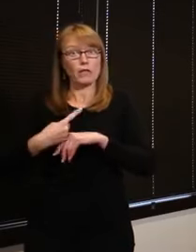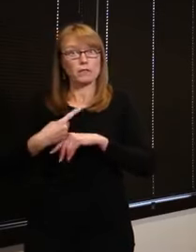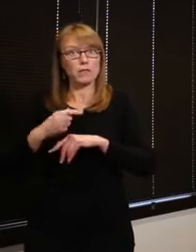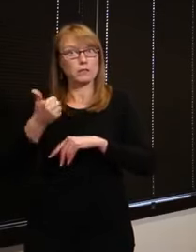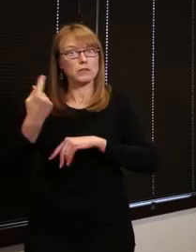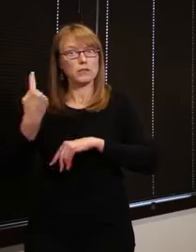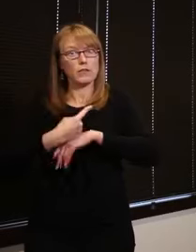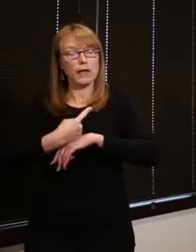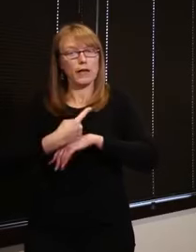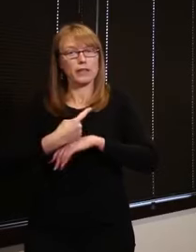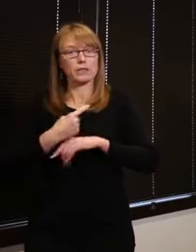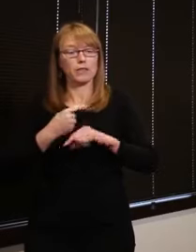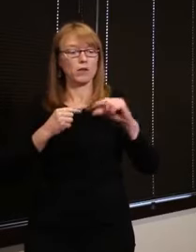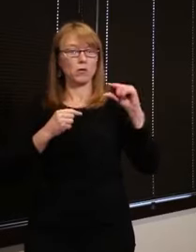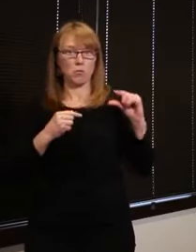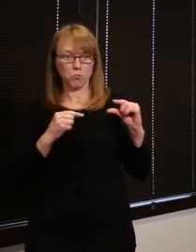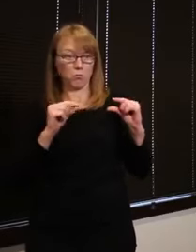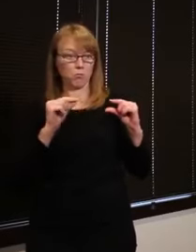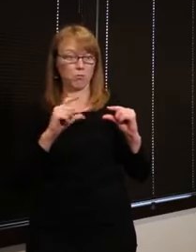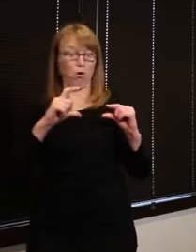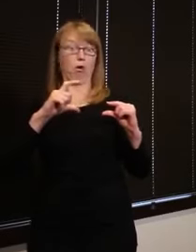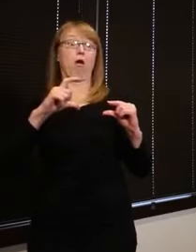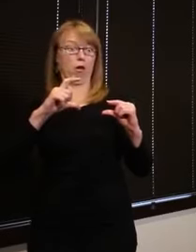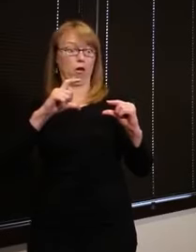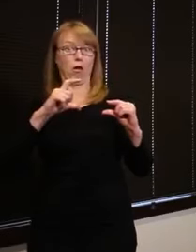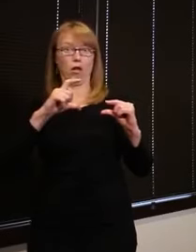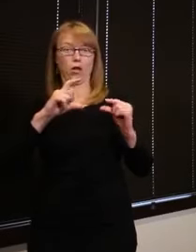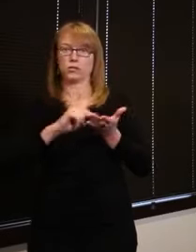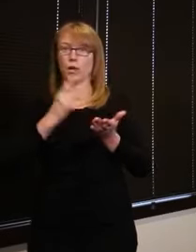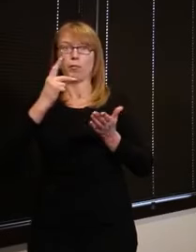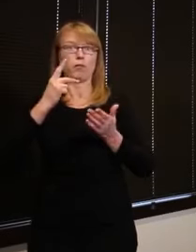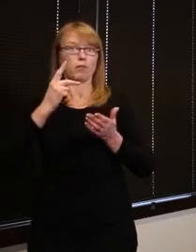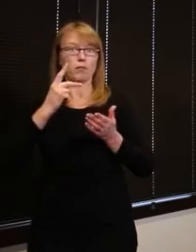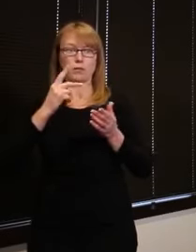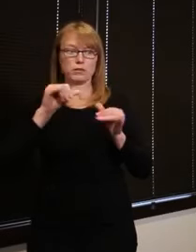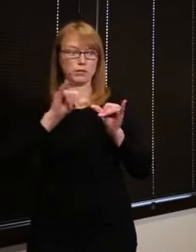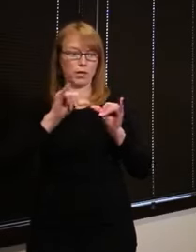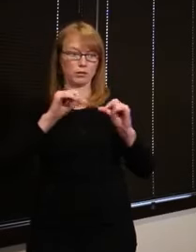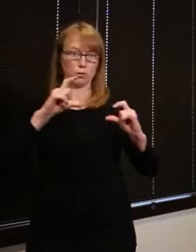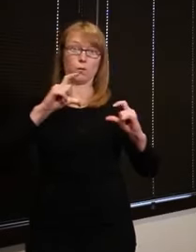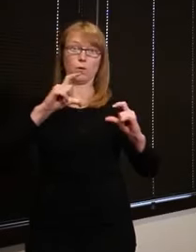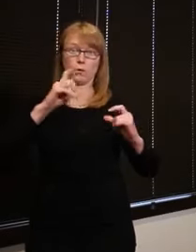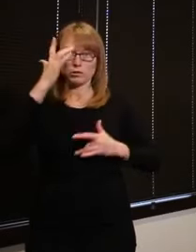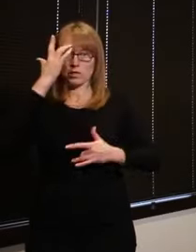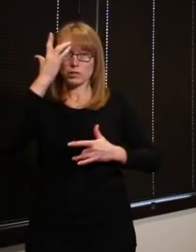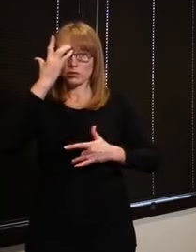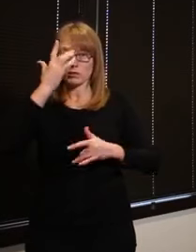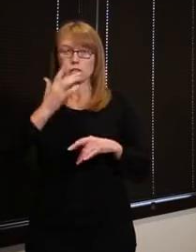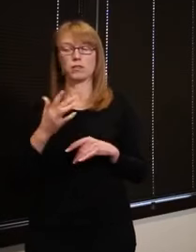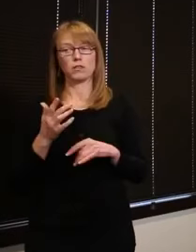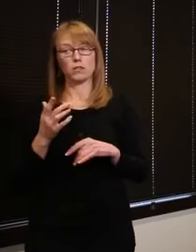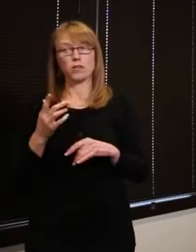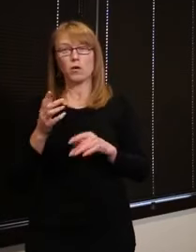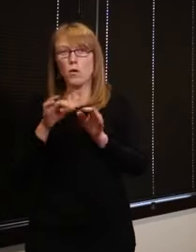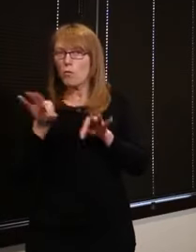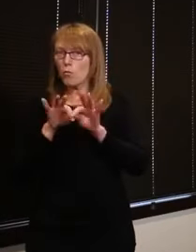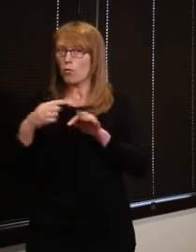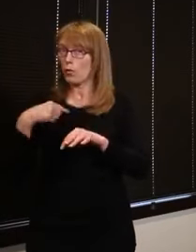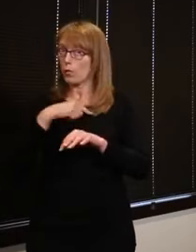growing. And we all have to do everything that we can to decrease the spread, which will in turn help save